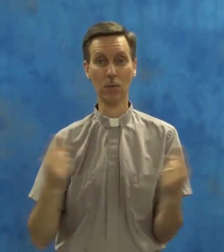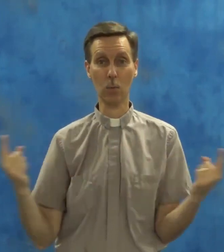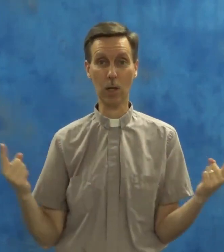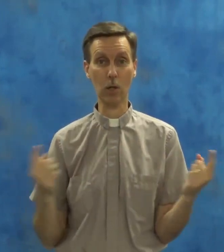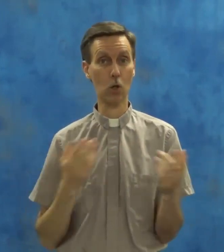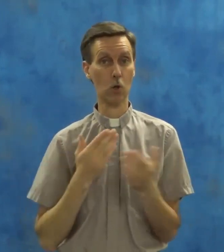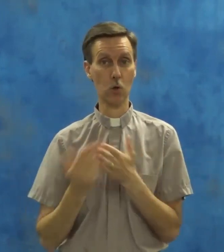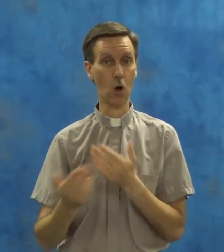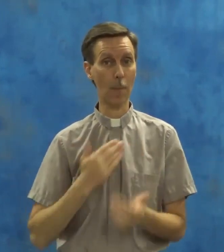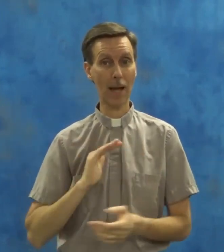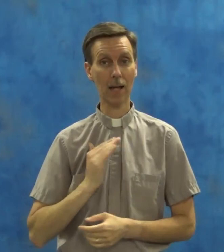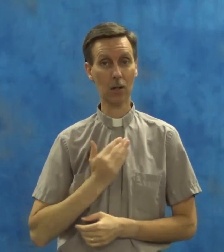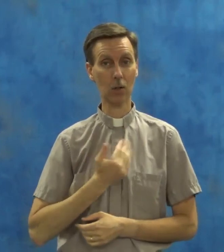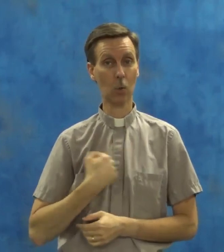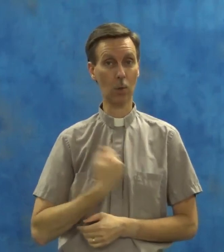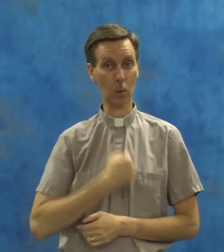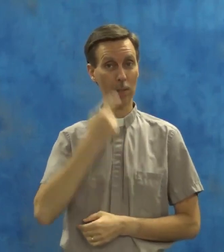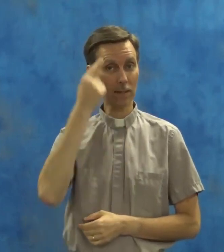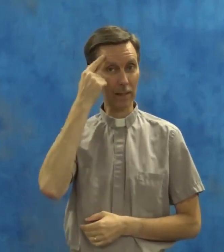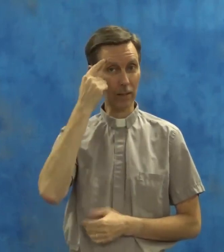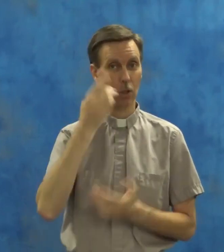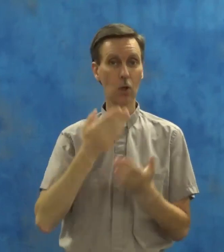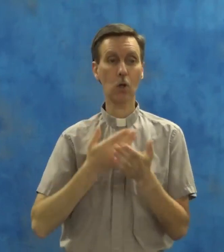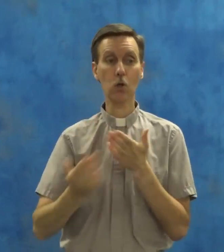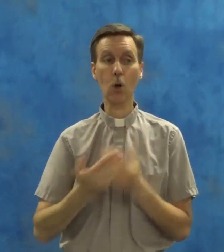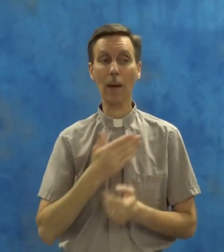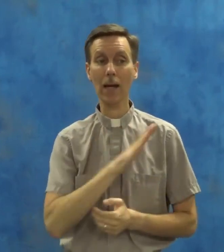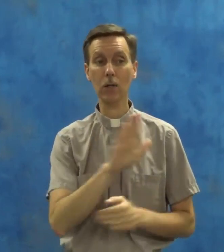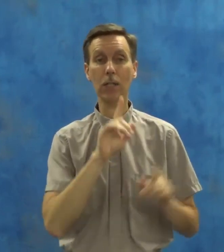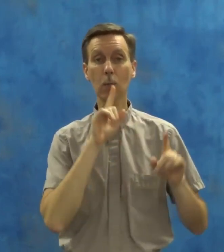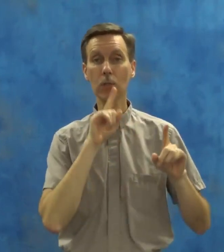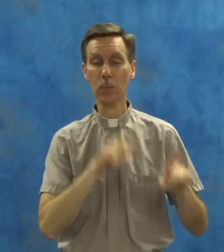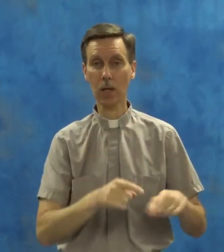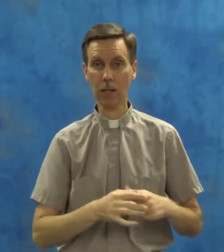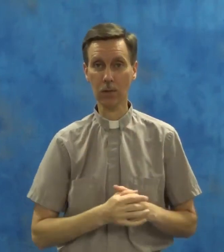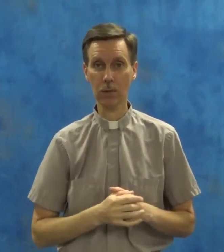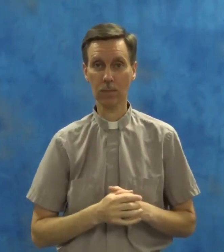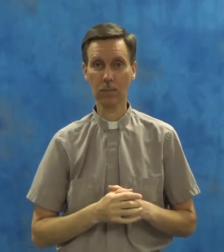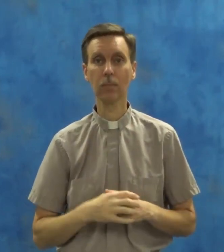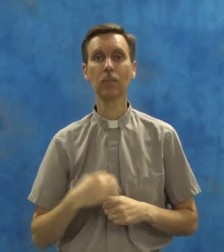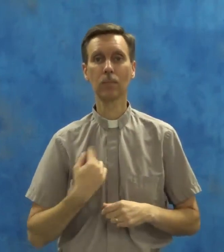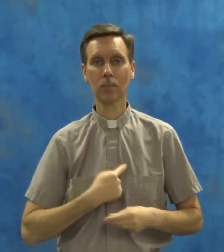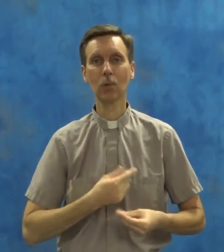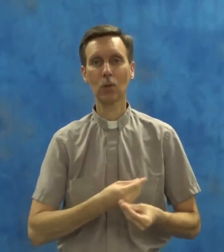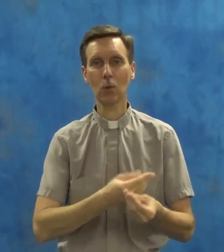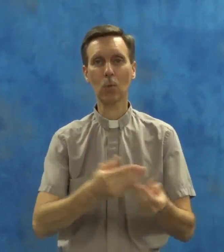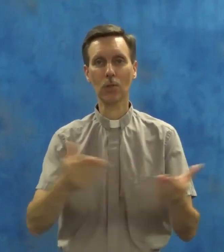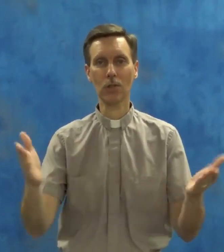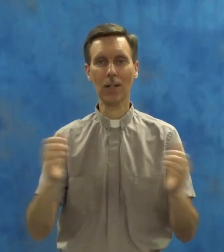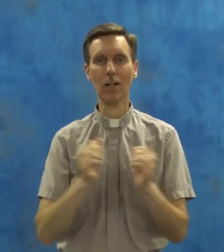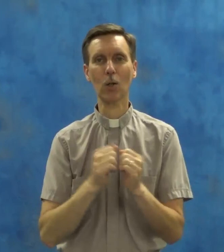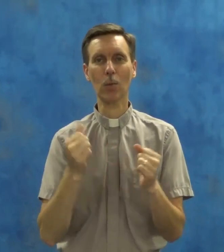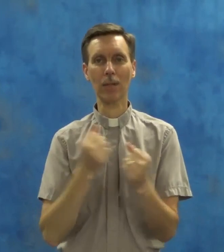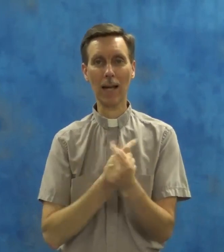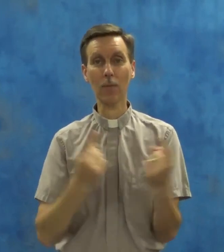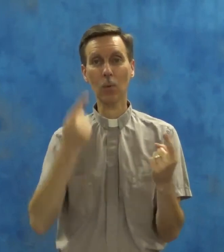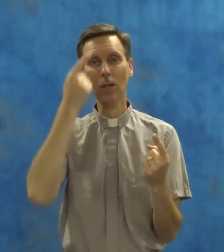everyone, no matter what we think, no matter their response. We share with everyone